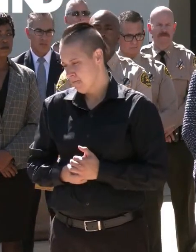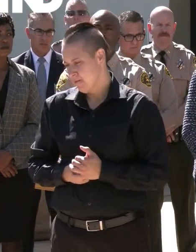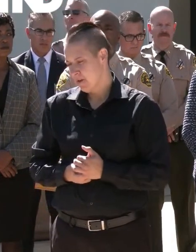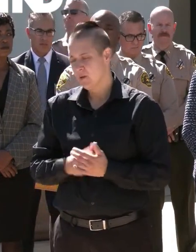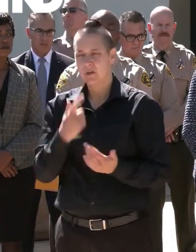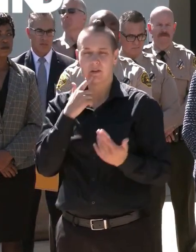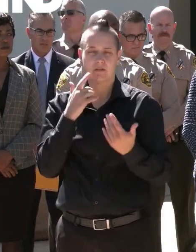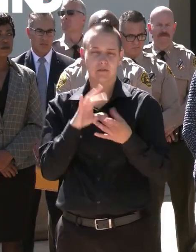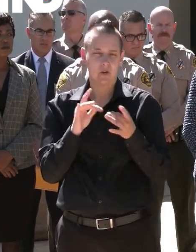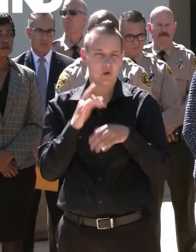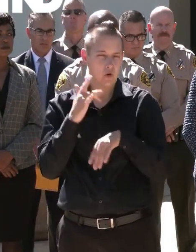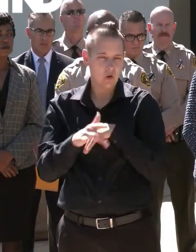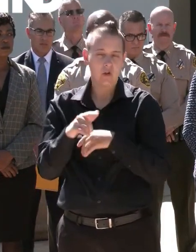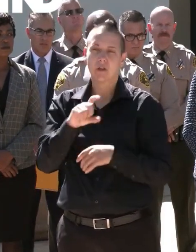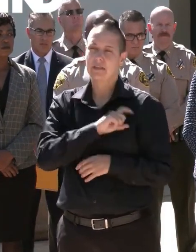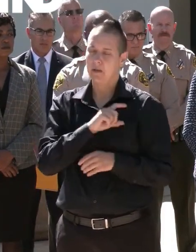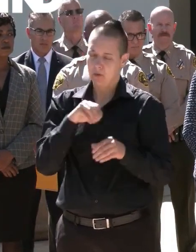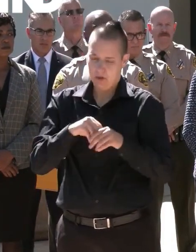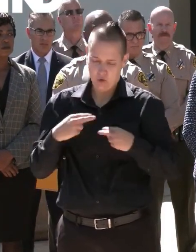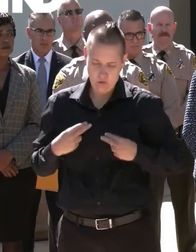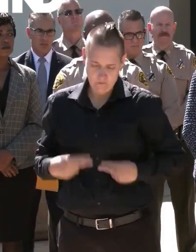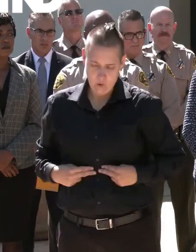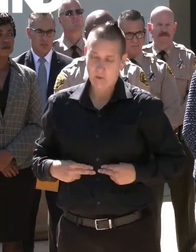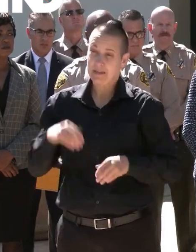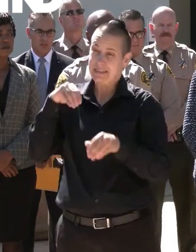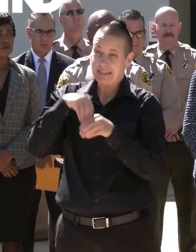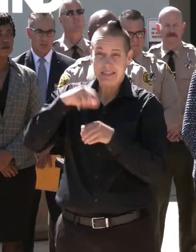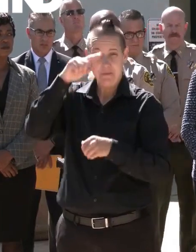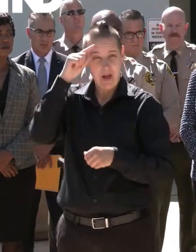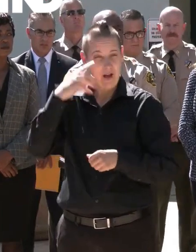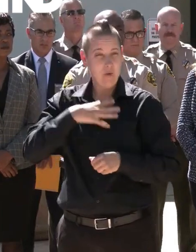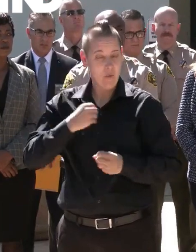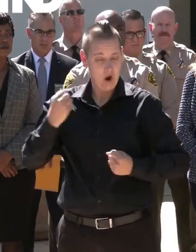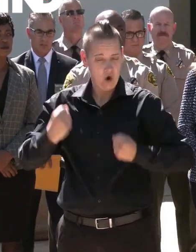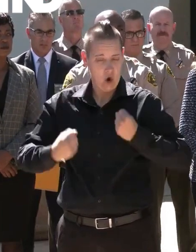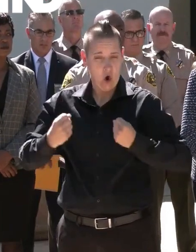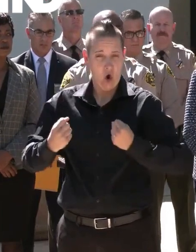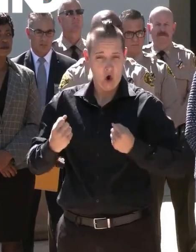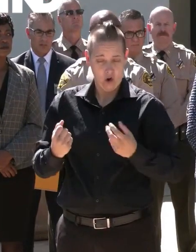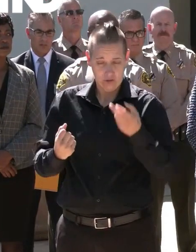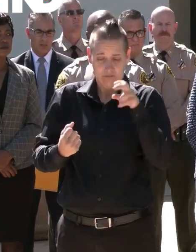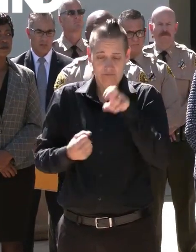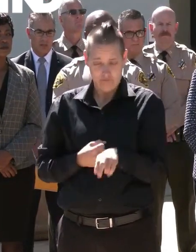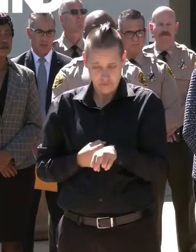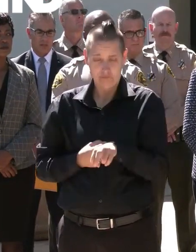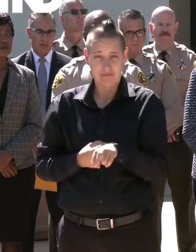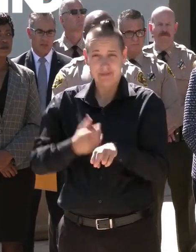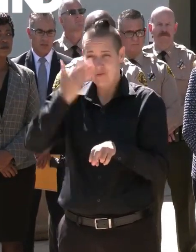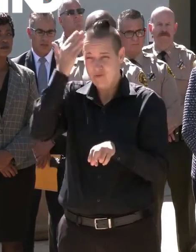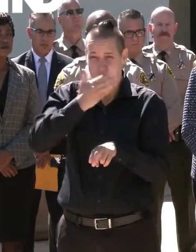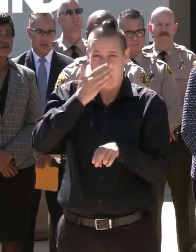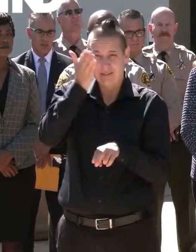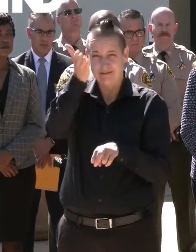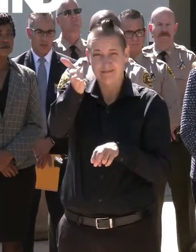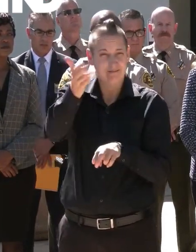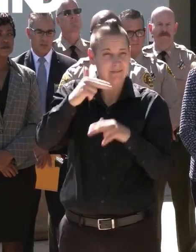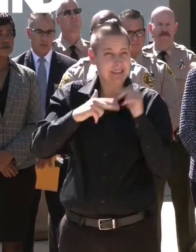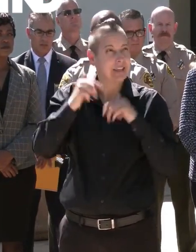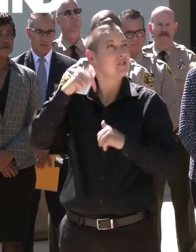As I stated earlier, our deputy was in uniform, in a marked black and white police vehicle right in front of the